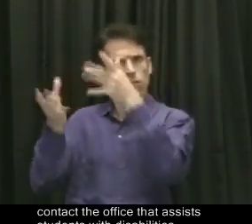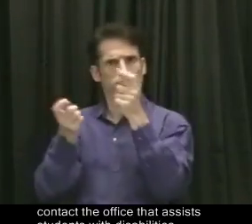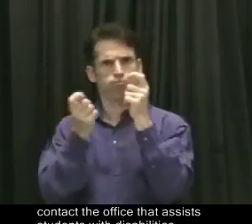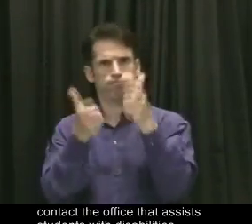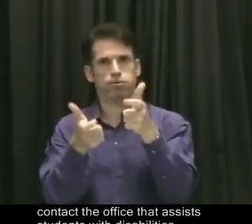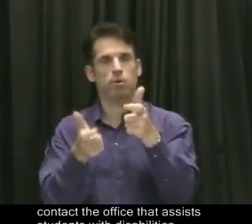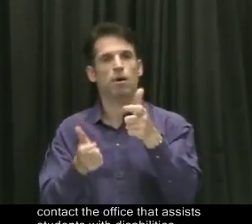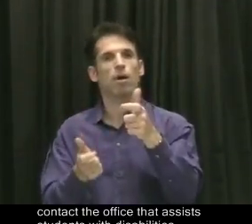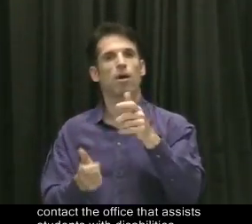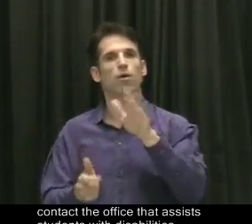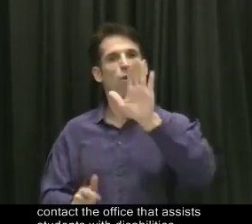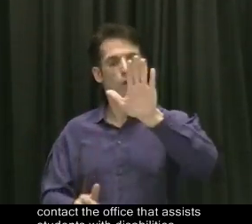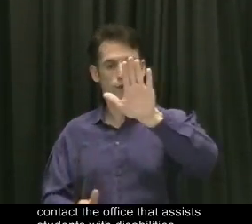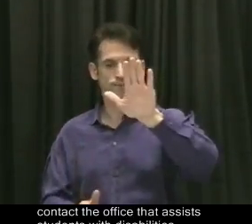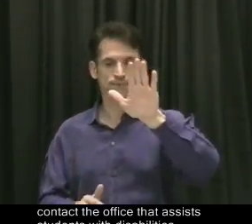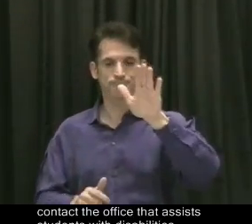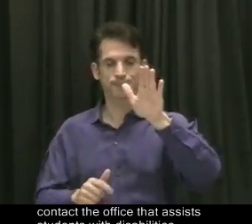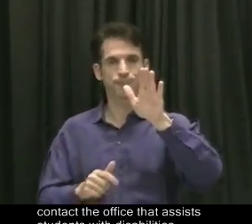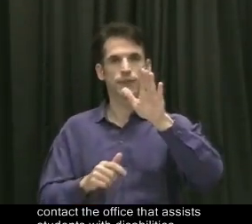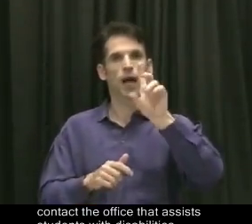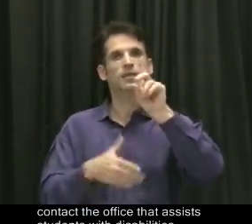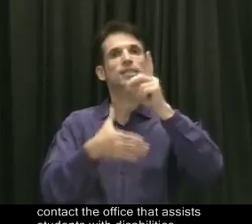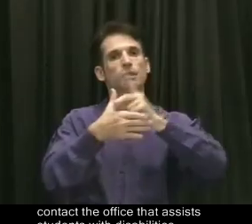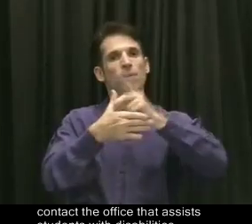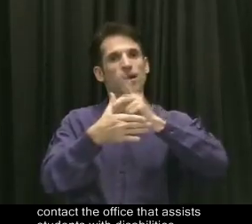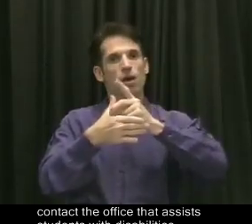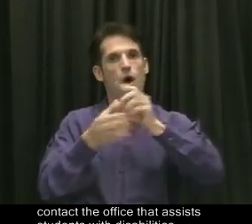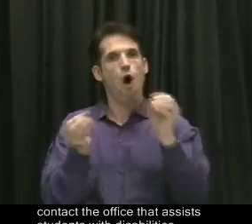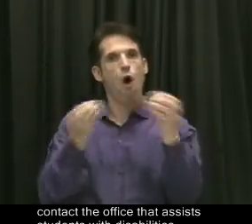contact the office that assists students with disabilities.